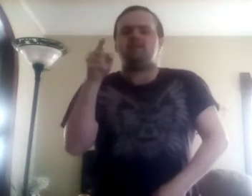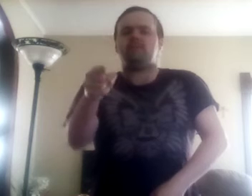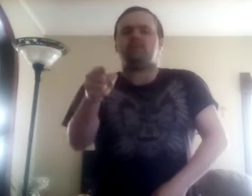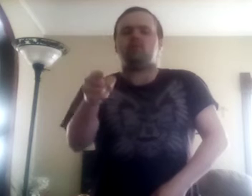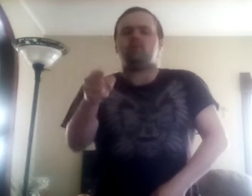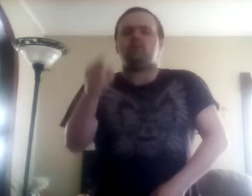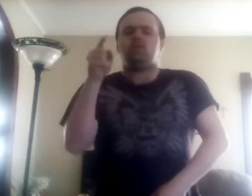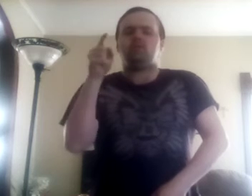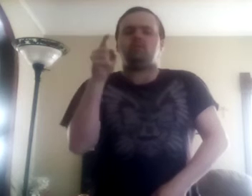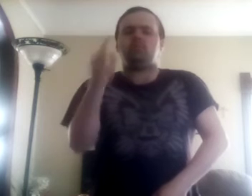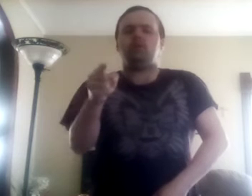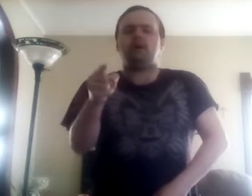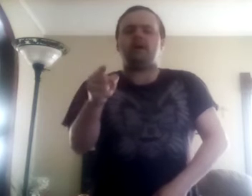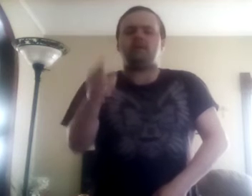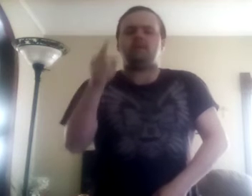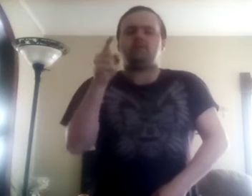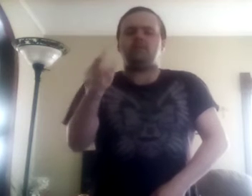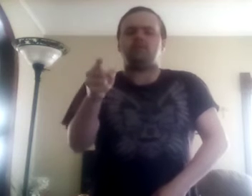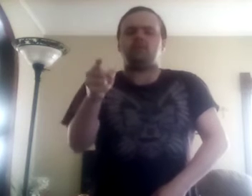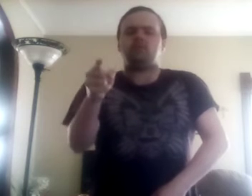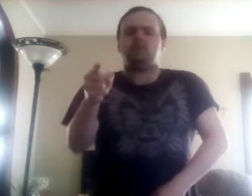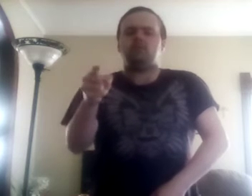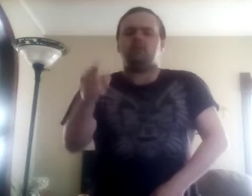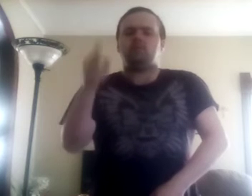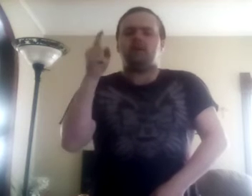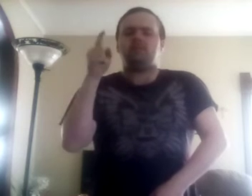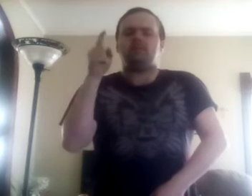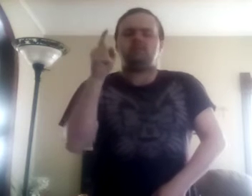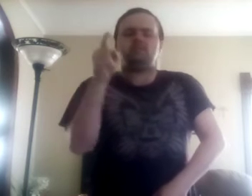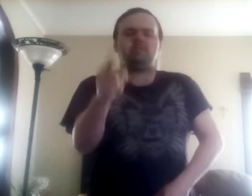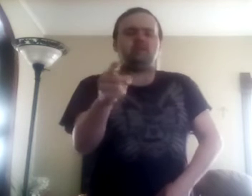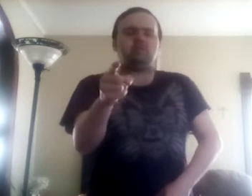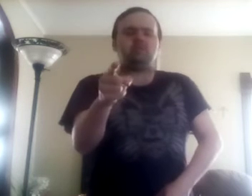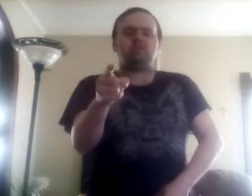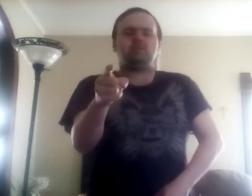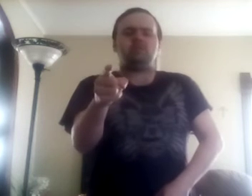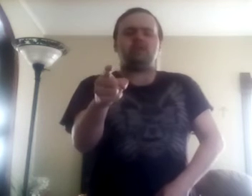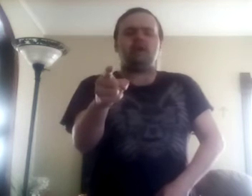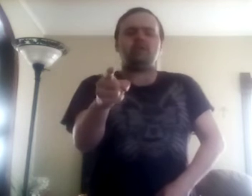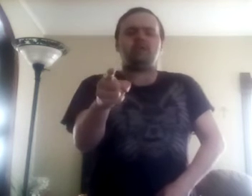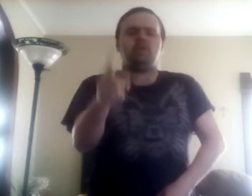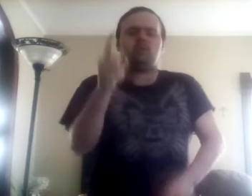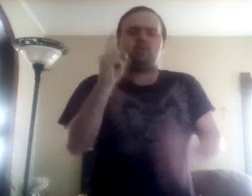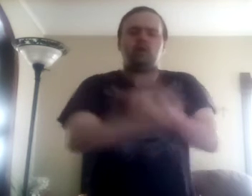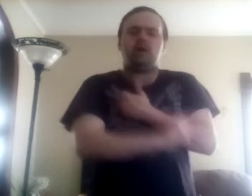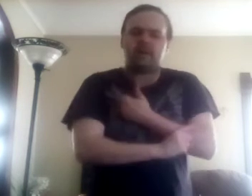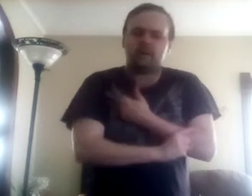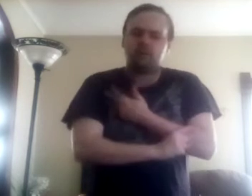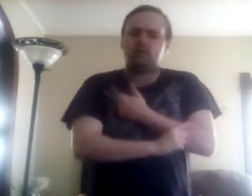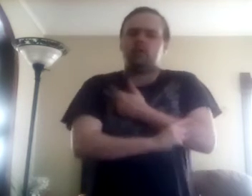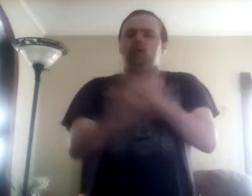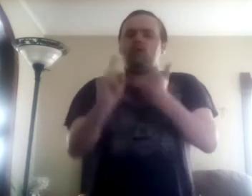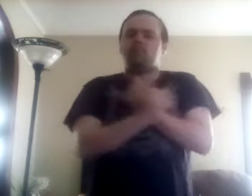you. You pray, He with you. You pray and set me in camping, pray. Home,